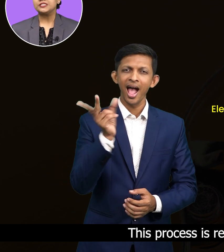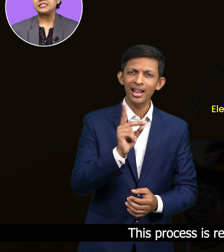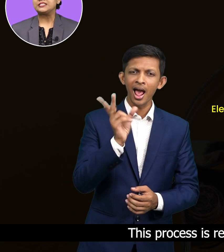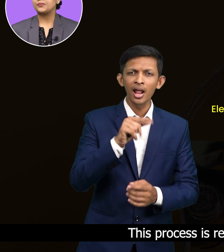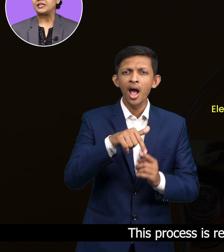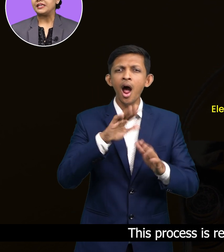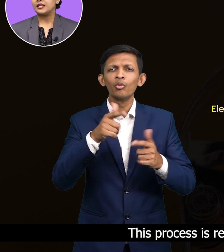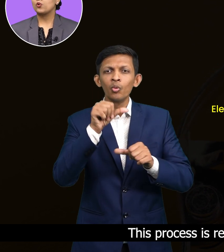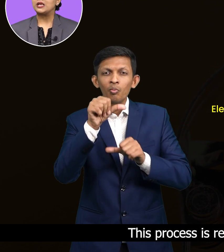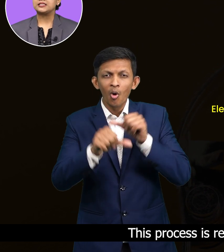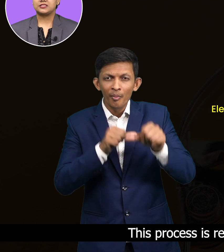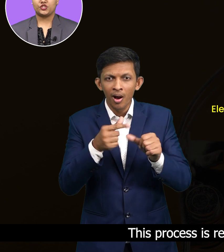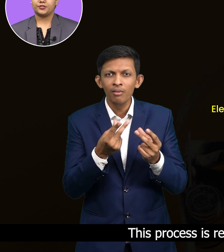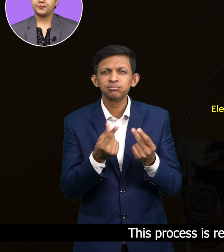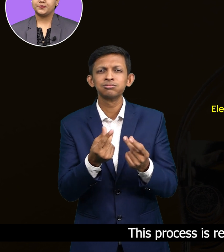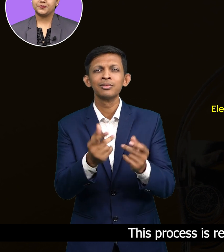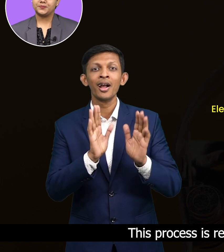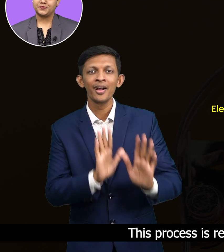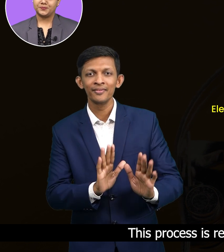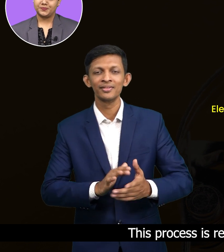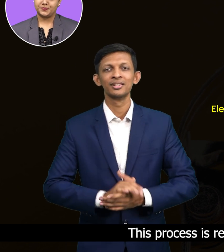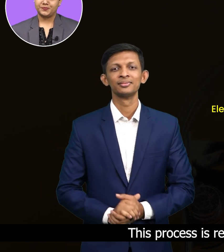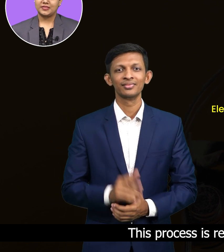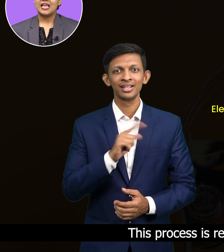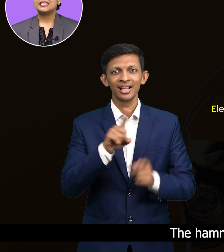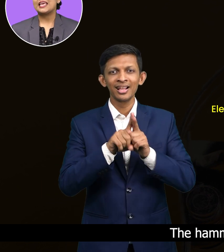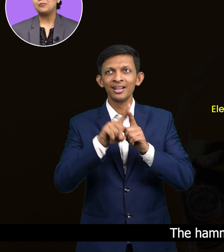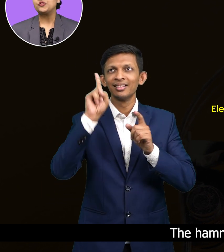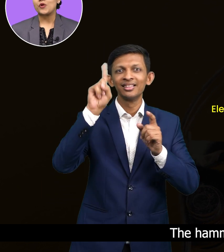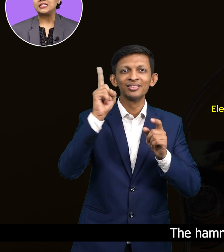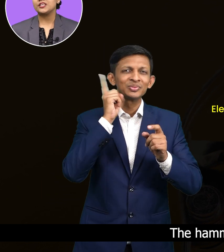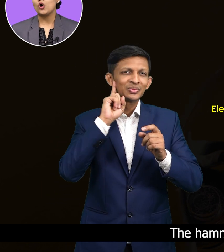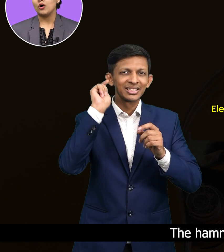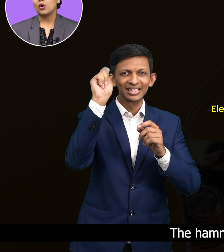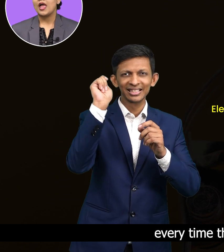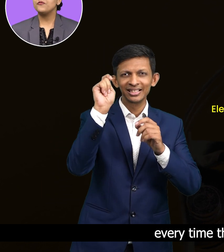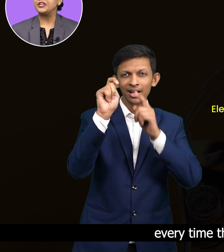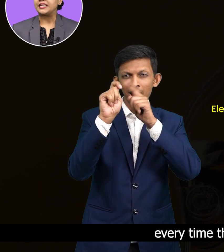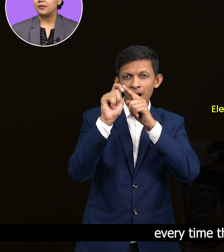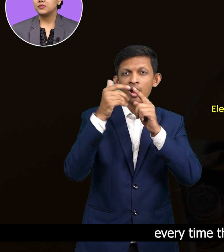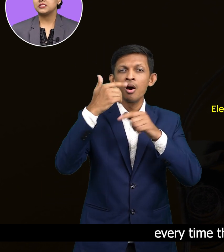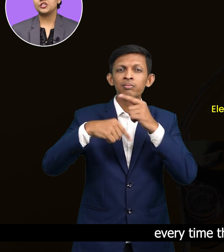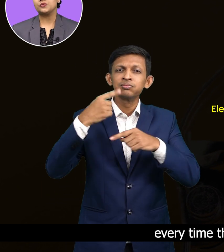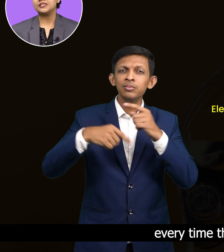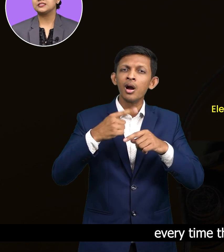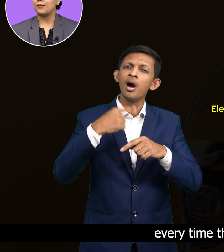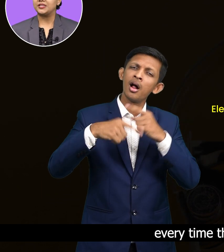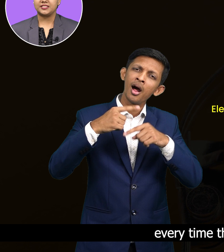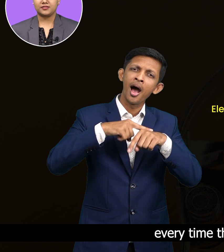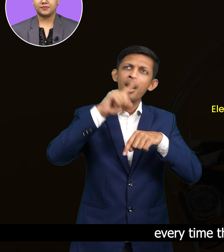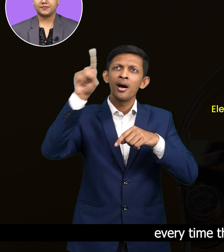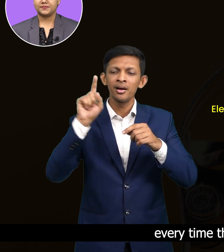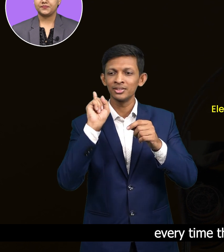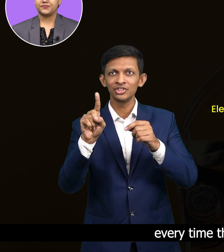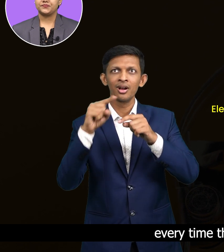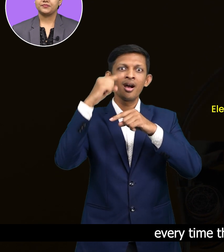This process is repeated in quick succession. The hammer strikes the gong every time the circuit is